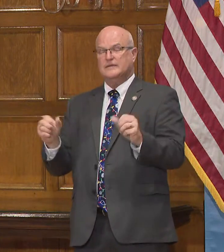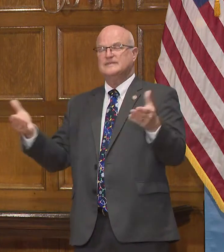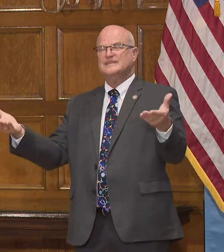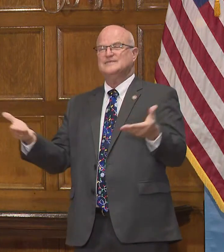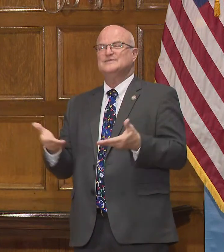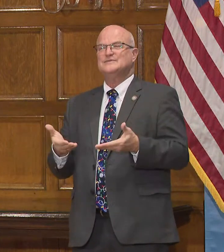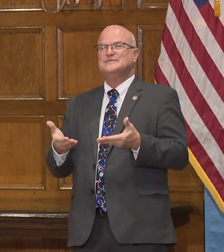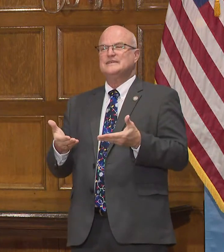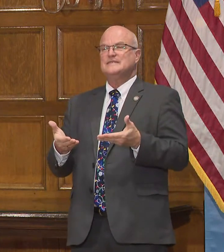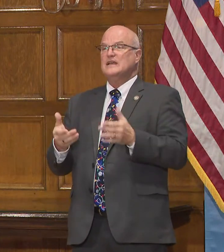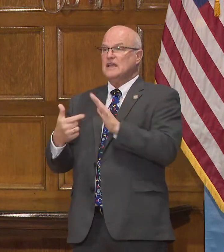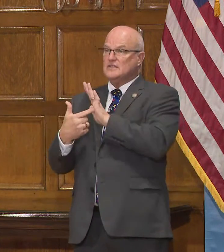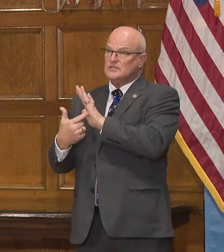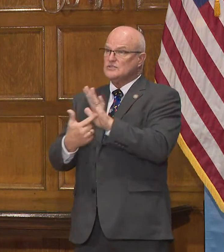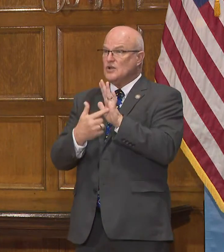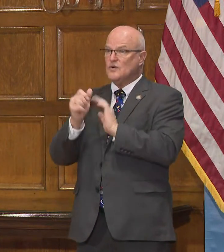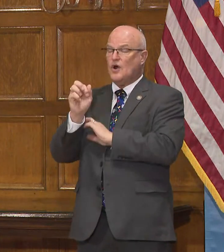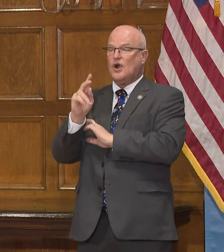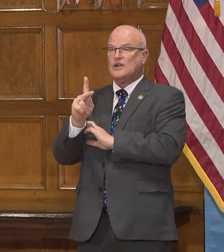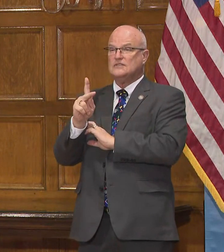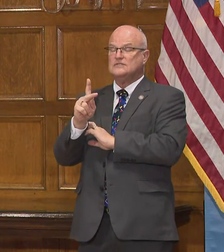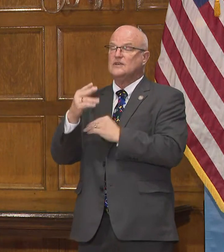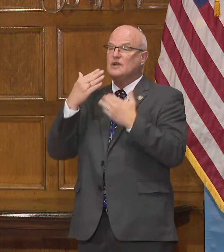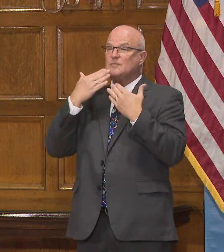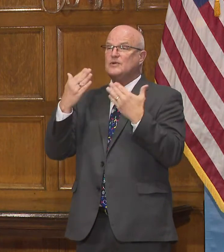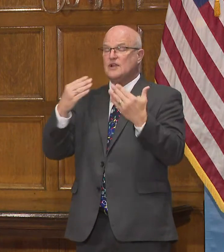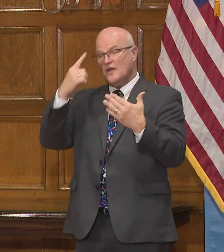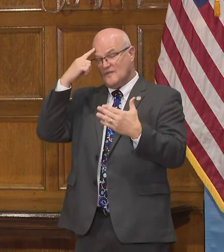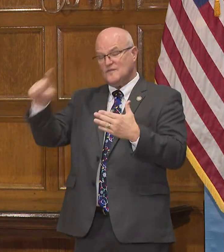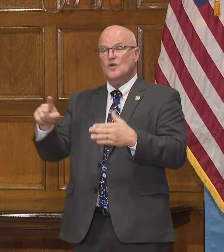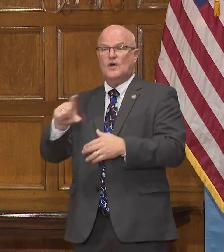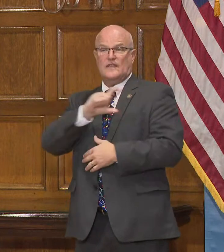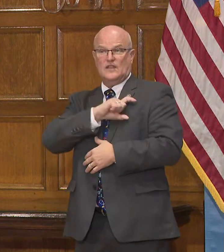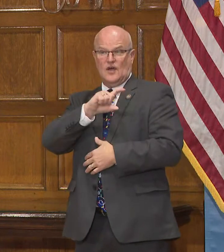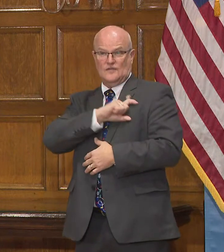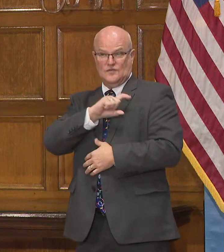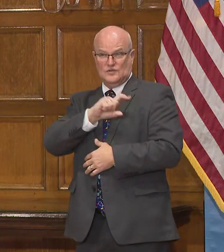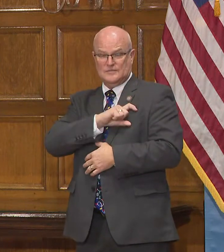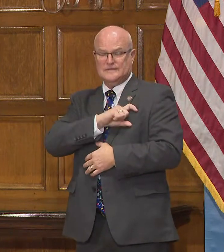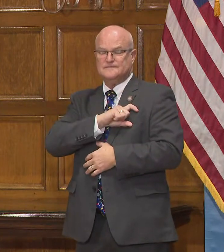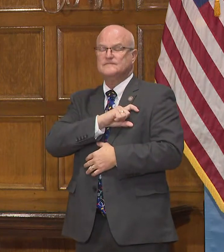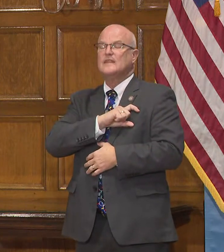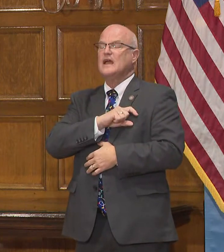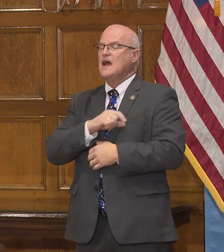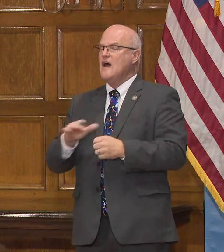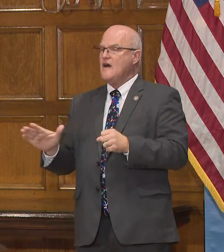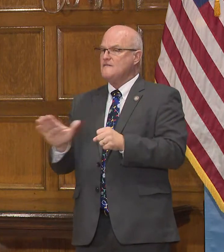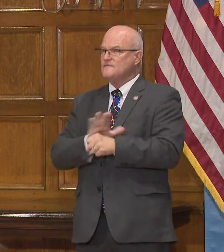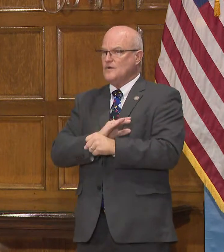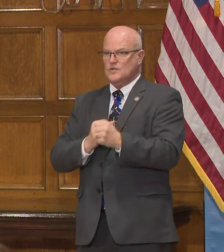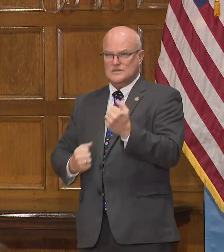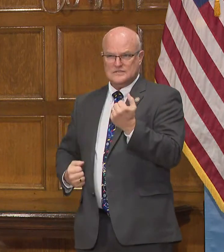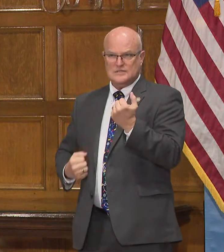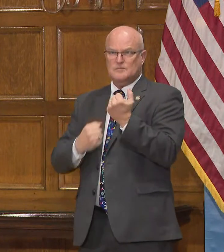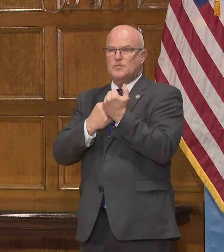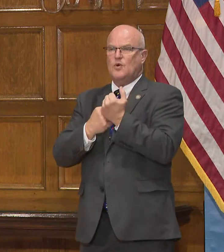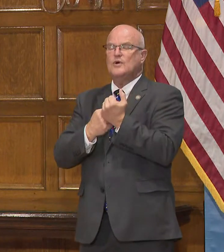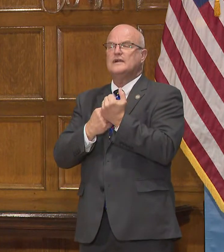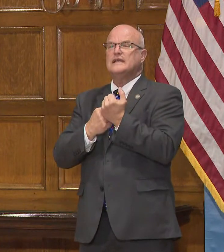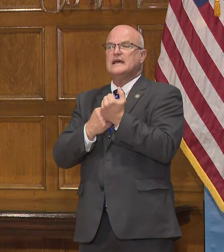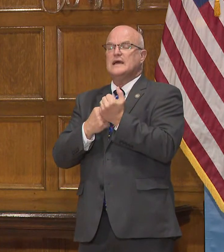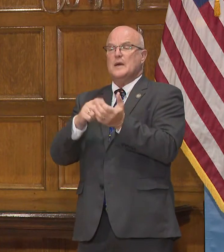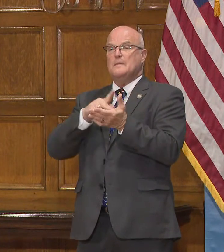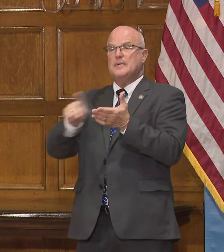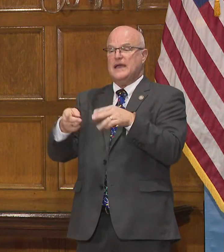introduced to show Arkansas's appreciation for law enforcement, I fully support the increase